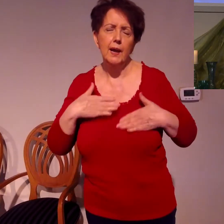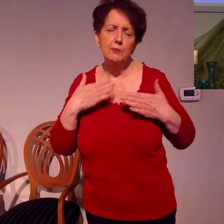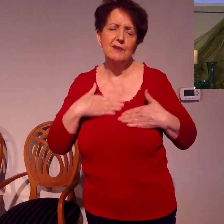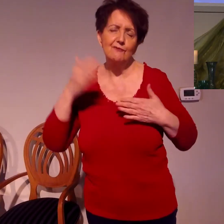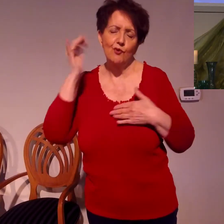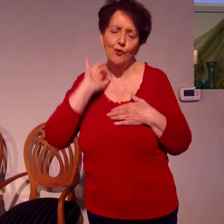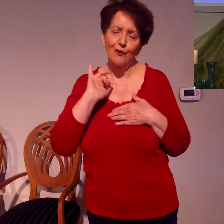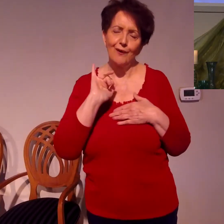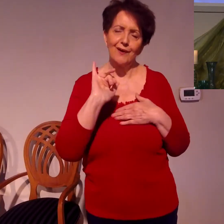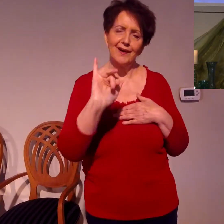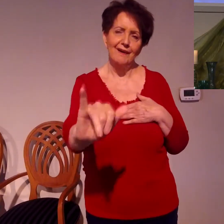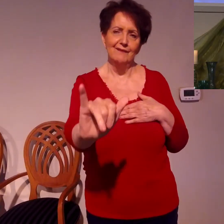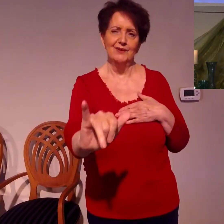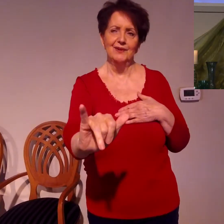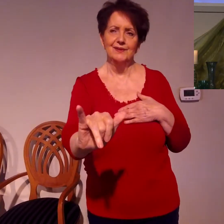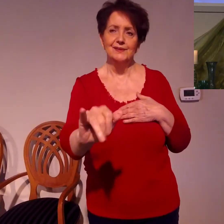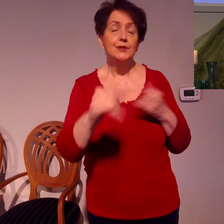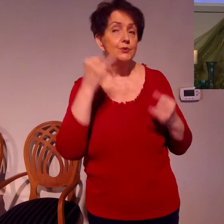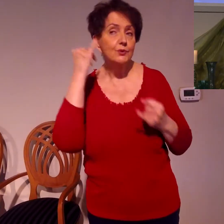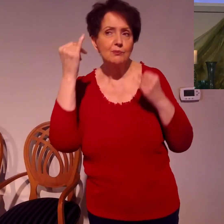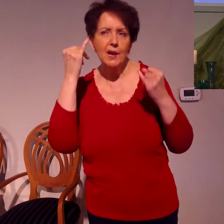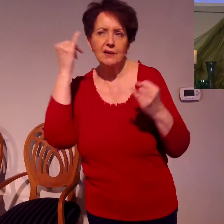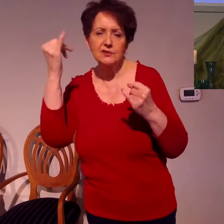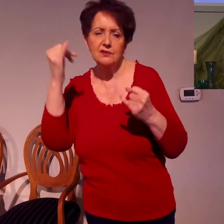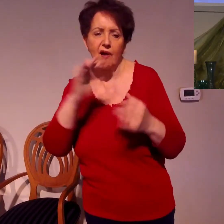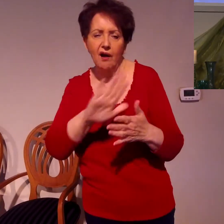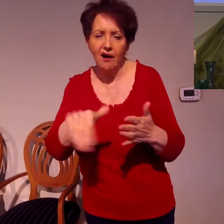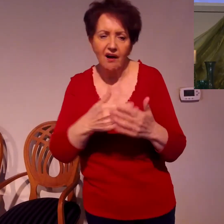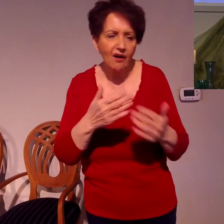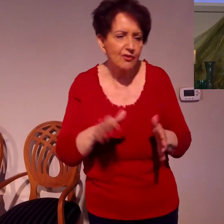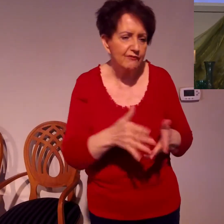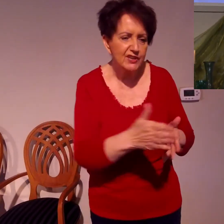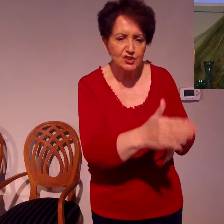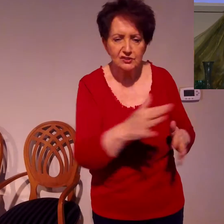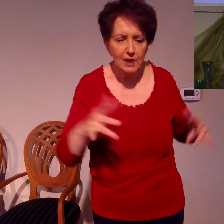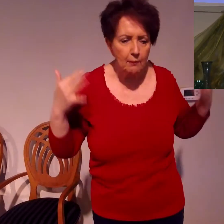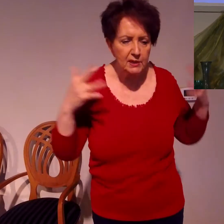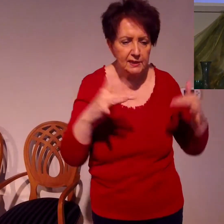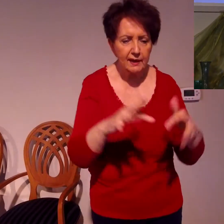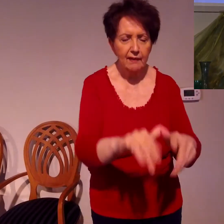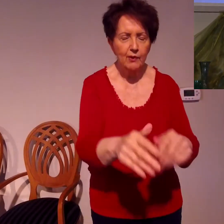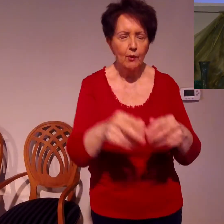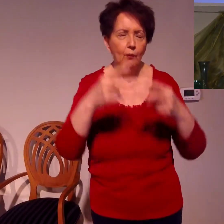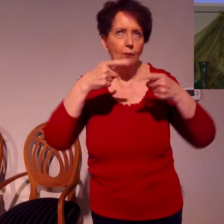forever." And can't we imagine all the other fish getting together, rolling their eyes,